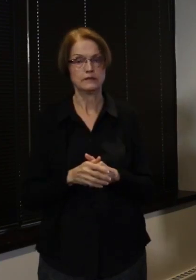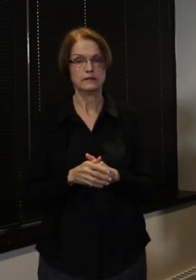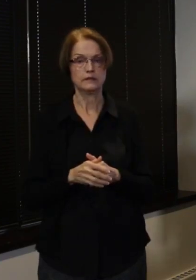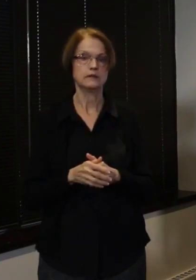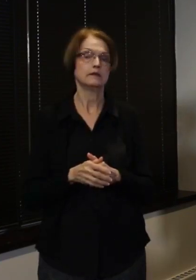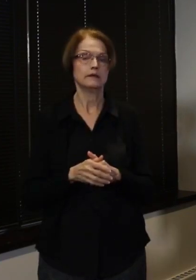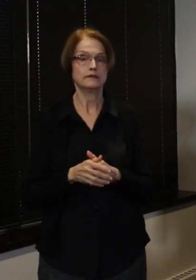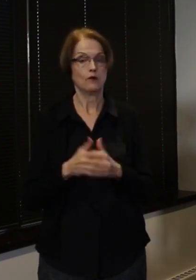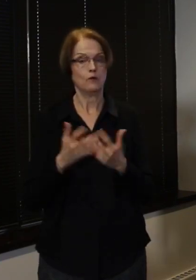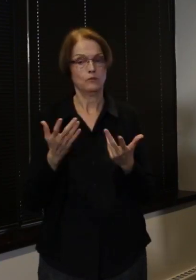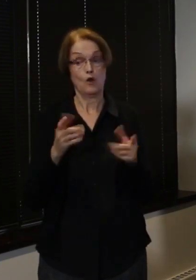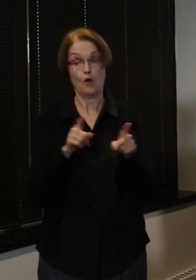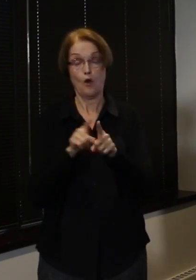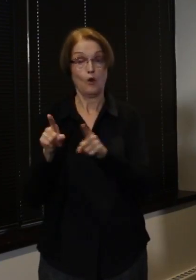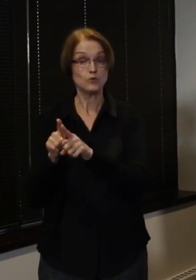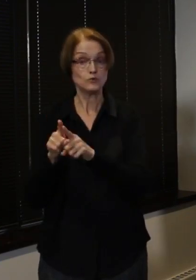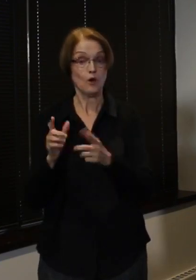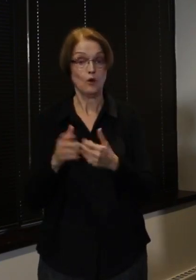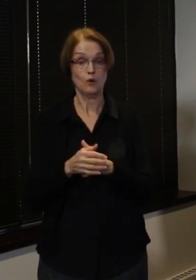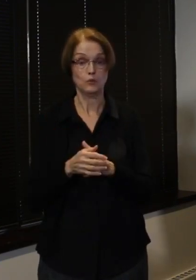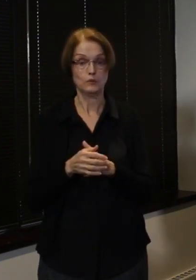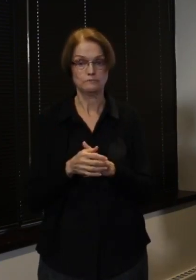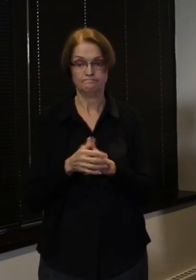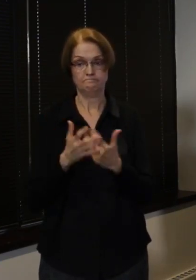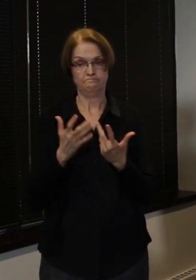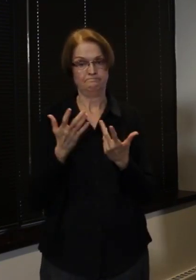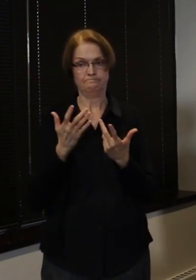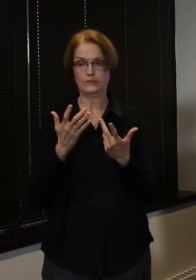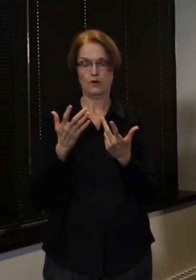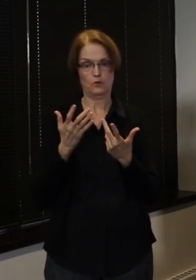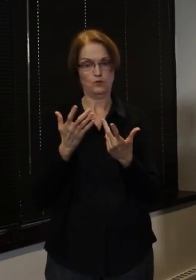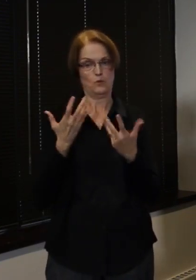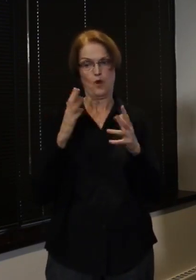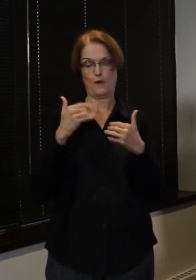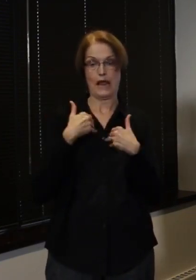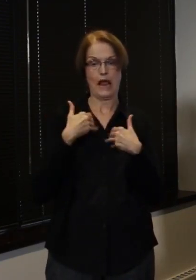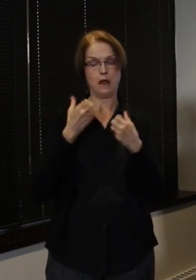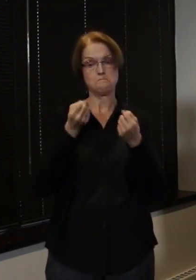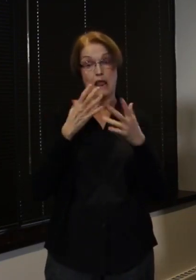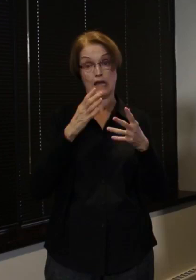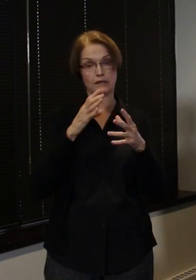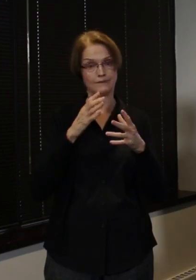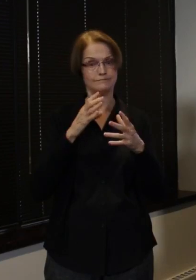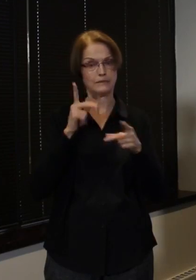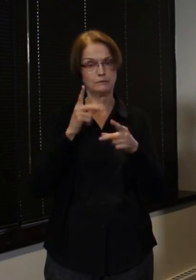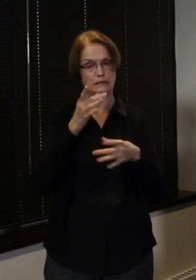at a significantly increased number of cases. So it doesn't give you, a